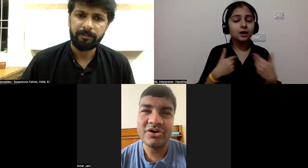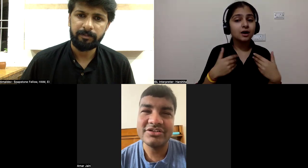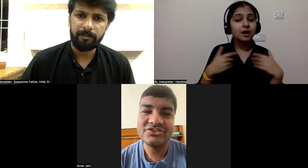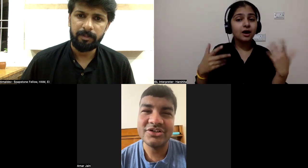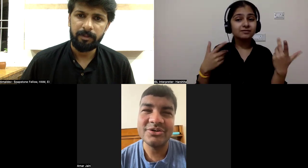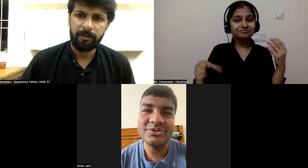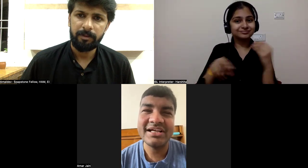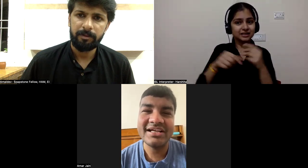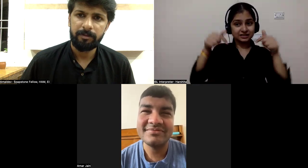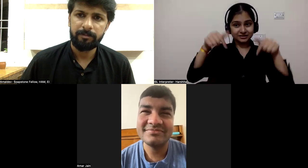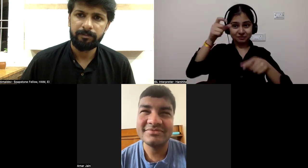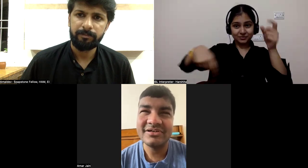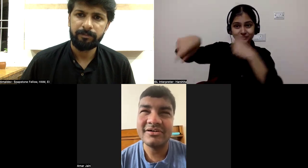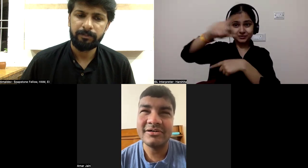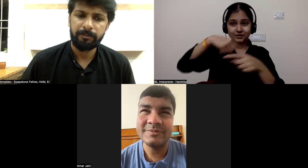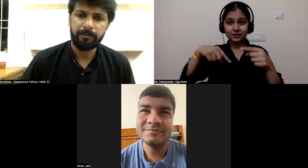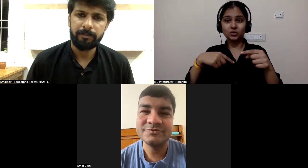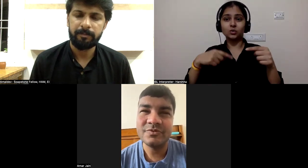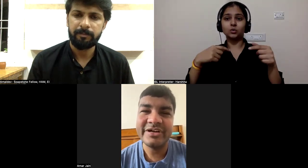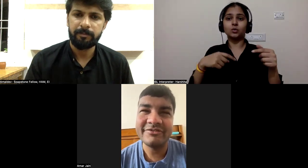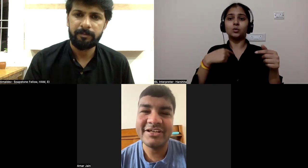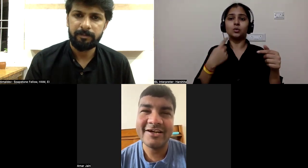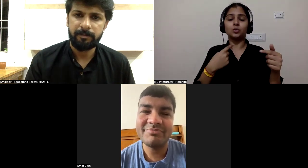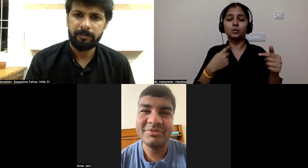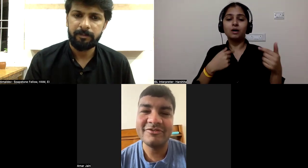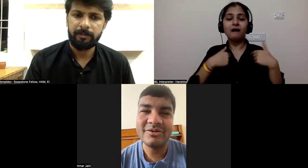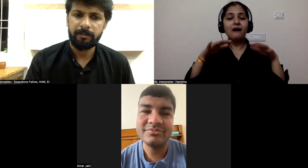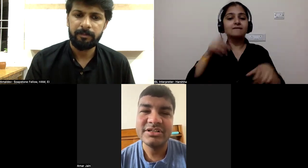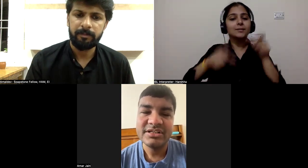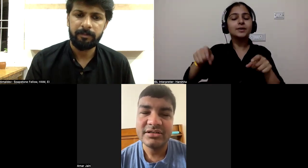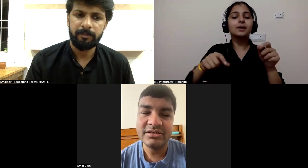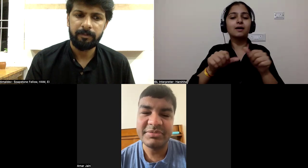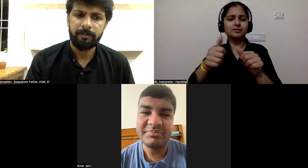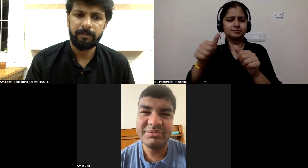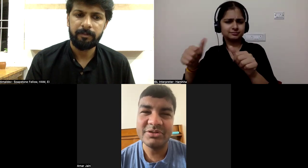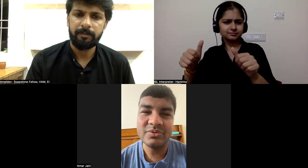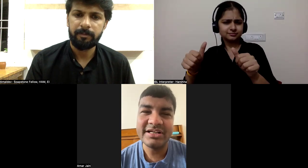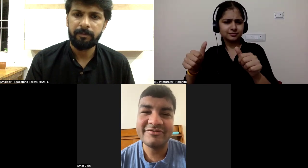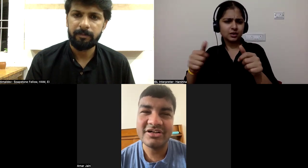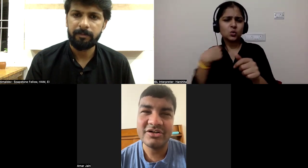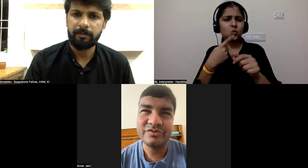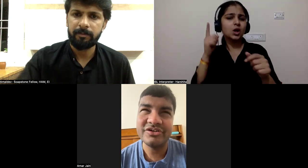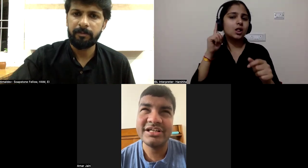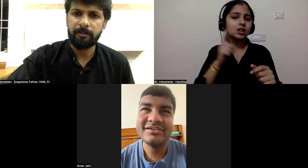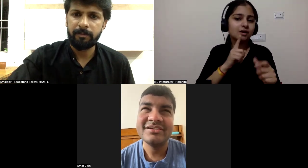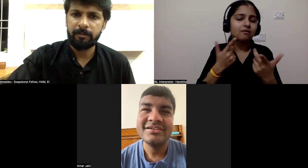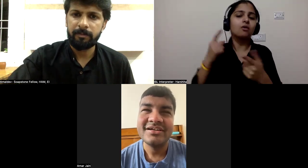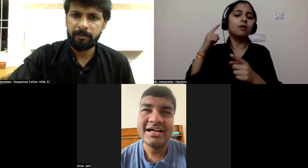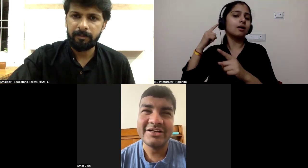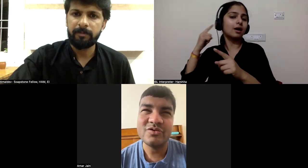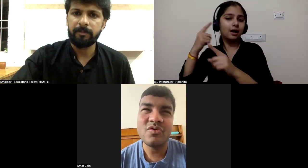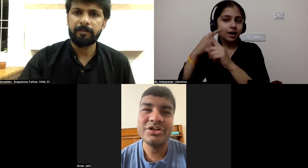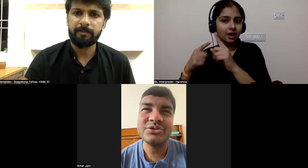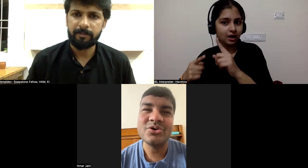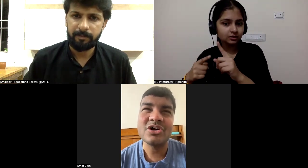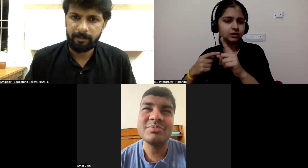this audience here today, uh, where we have people from people who are deaf and hard of hearing, I